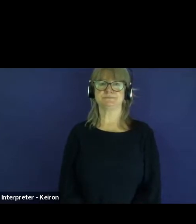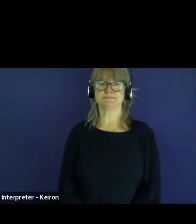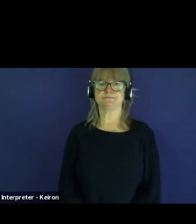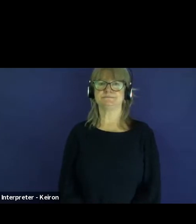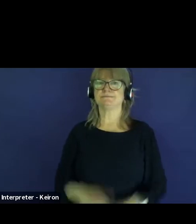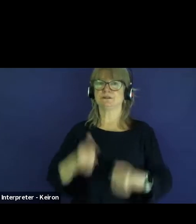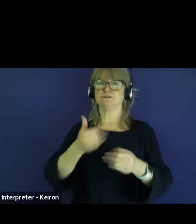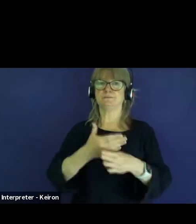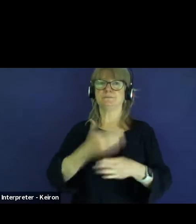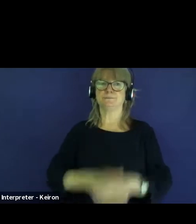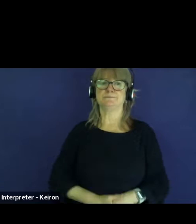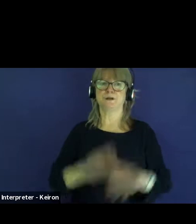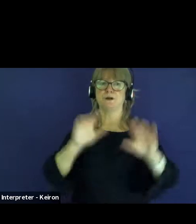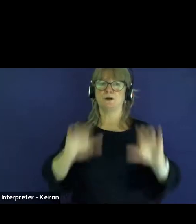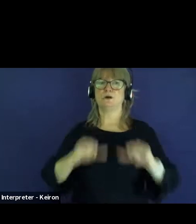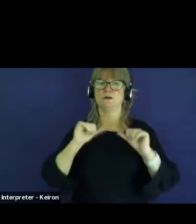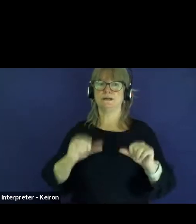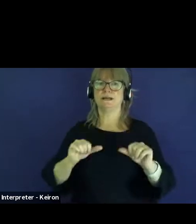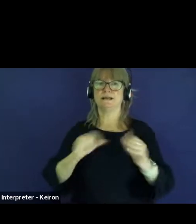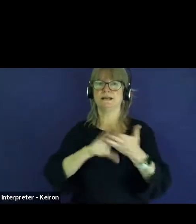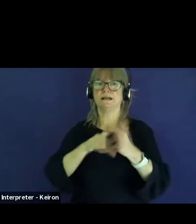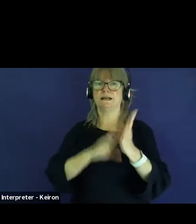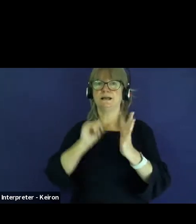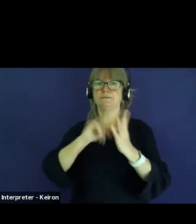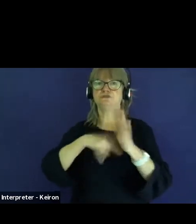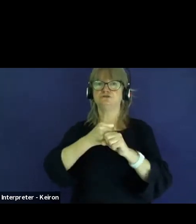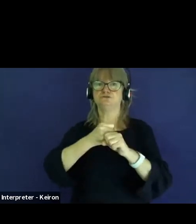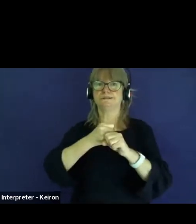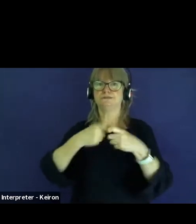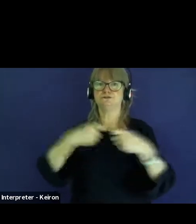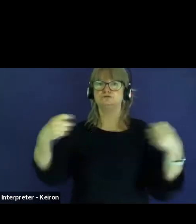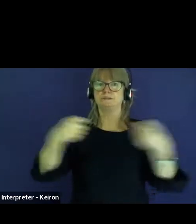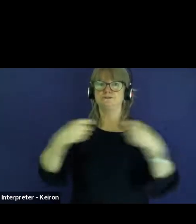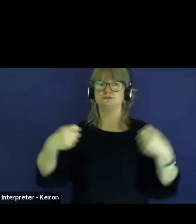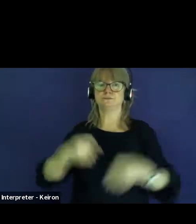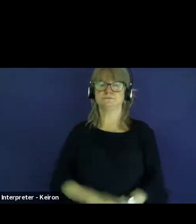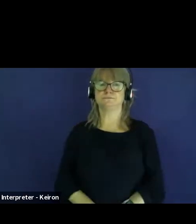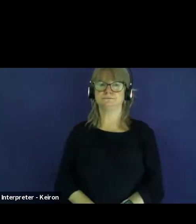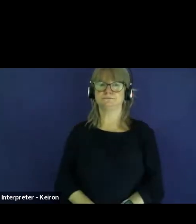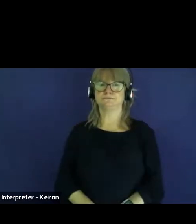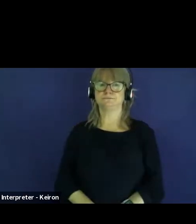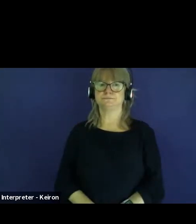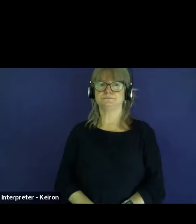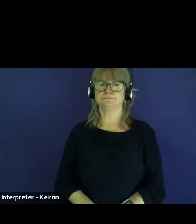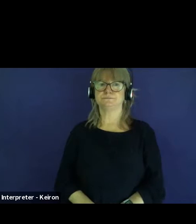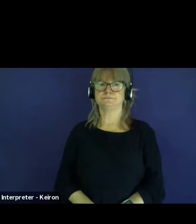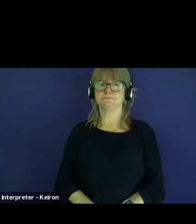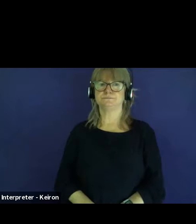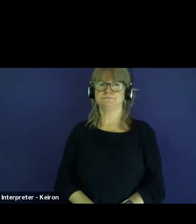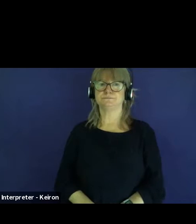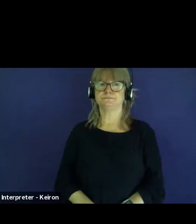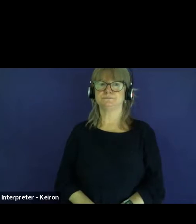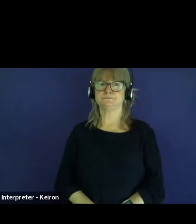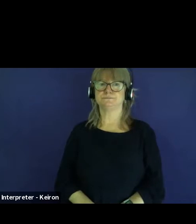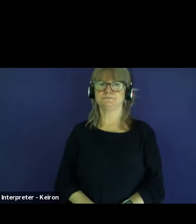Great work. All right, we're now going to go into a hamstring stretch. So with this leg that was just placed on the ground, we're